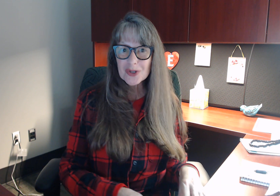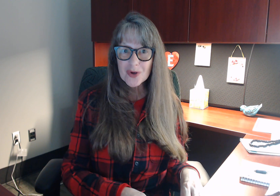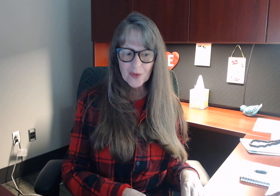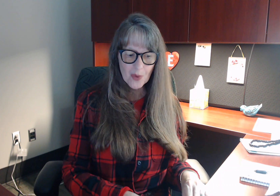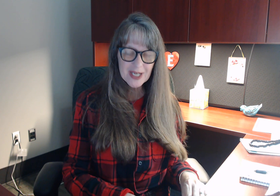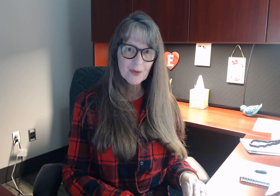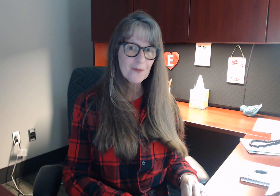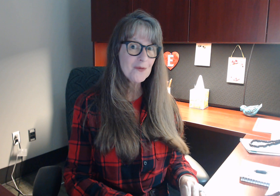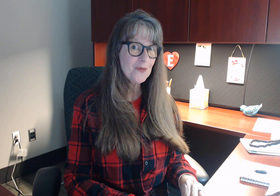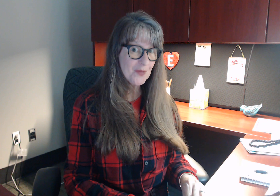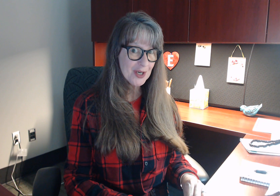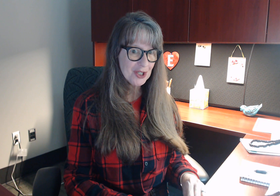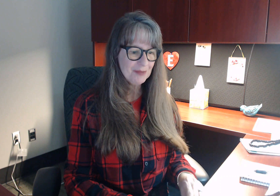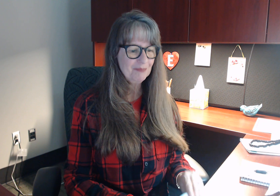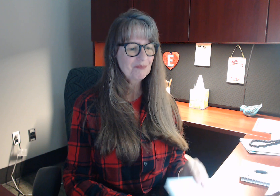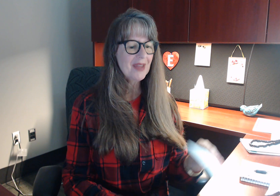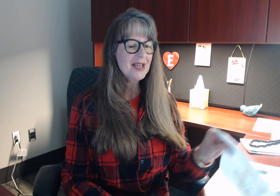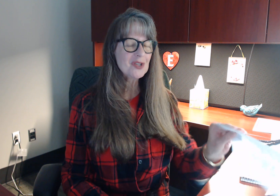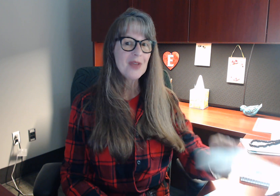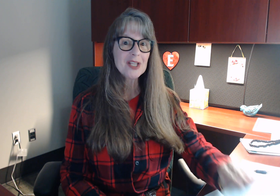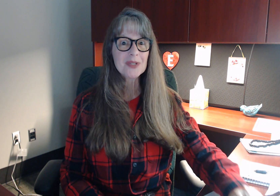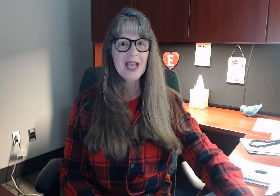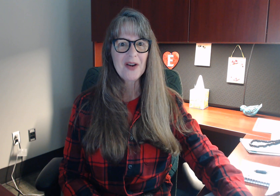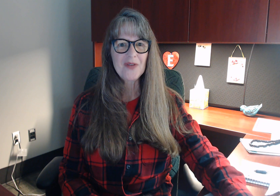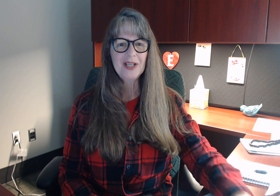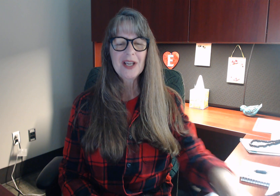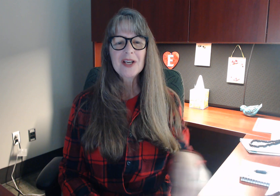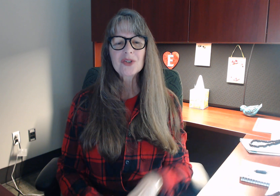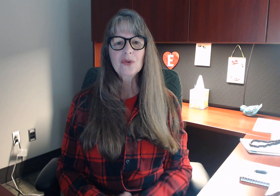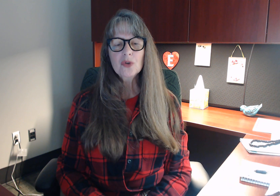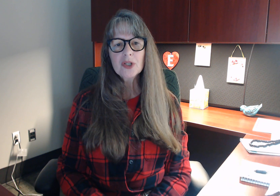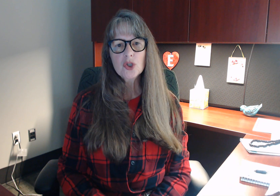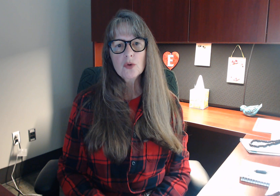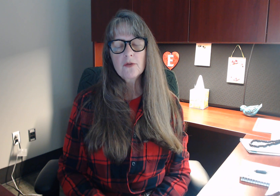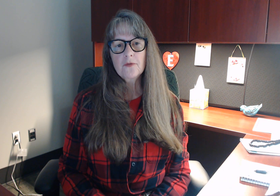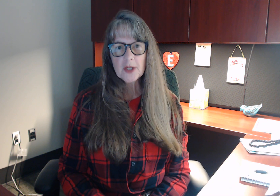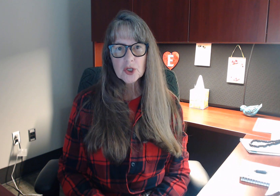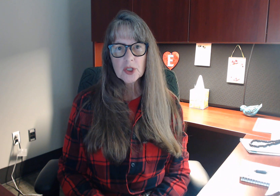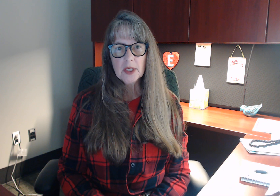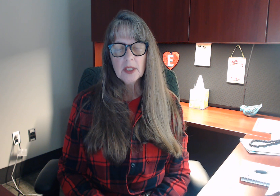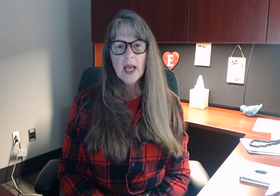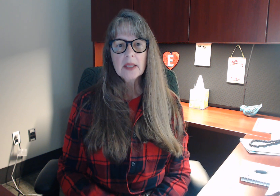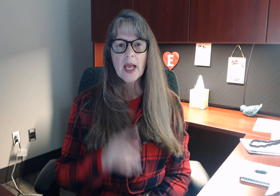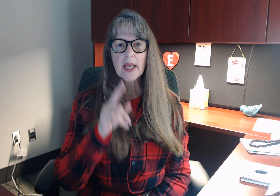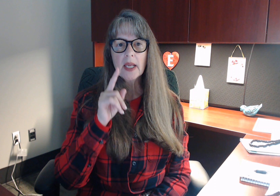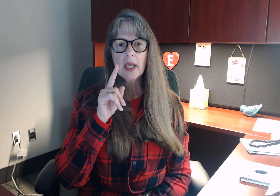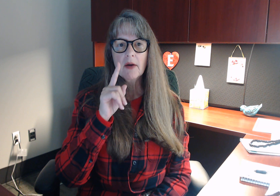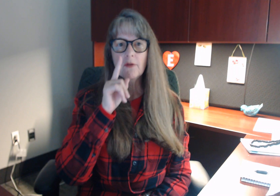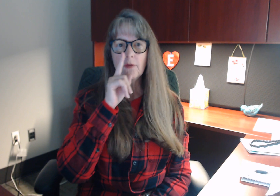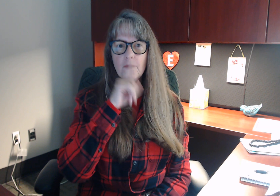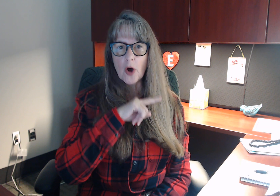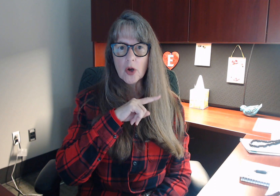different ways for fiction. So that's what's kind of fun. So you could do fiction like